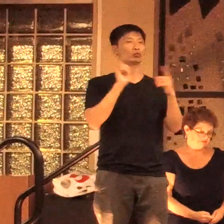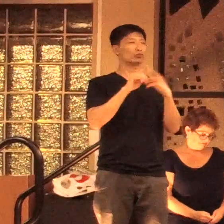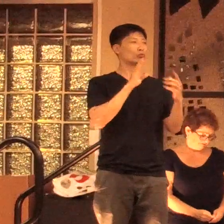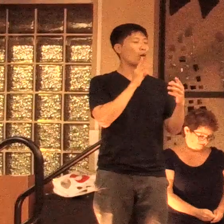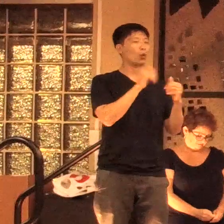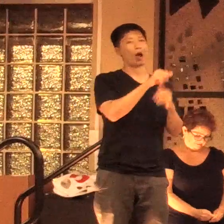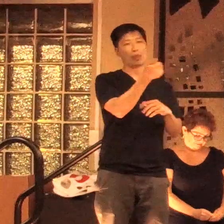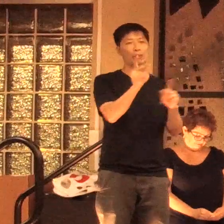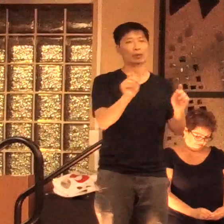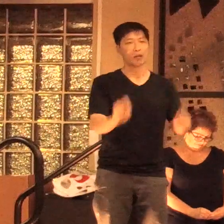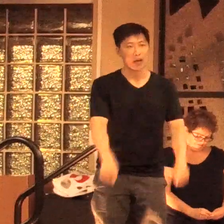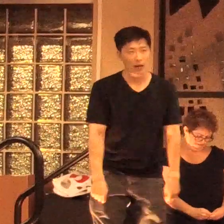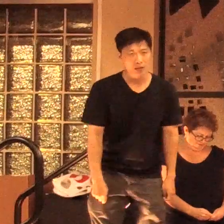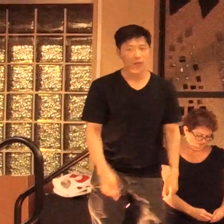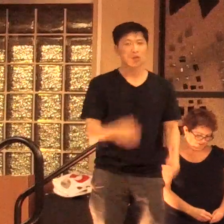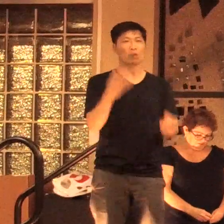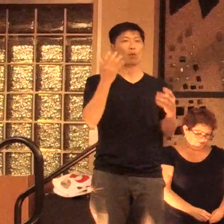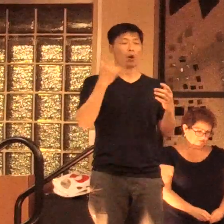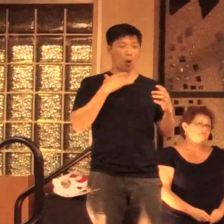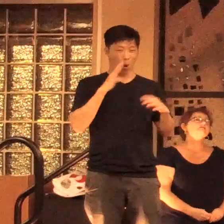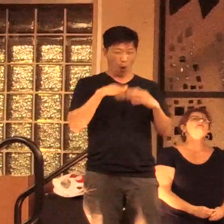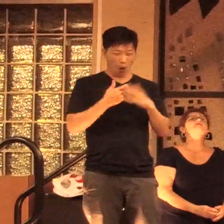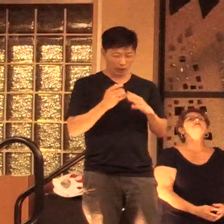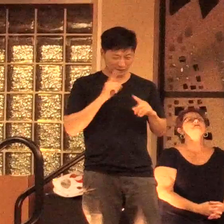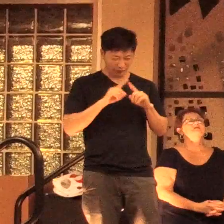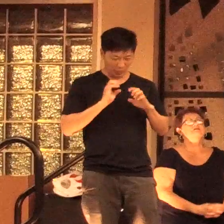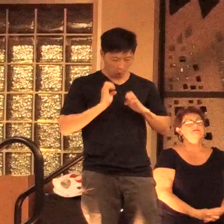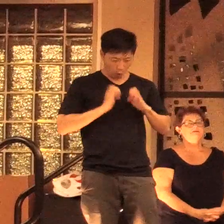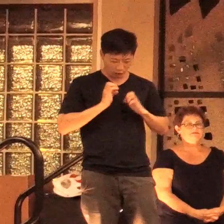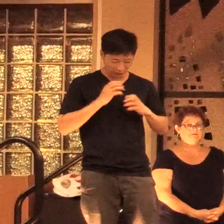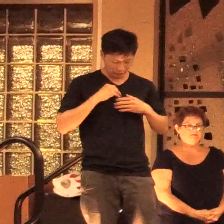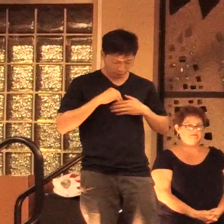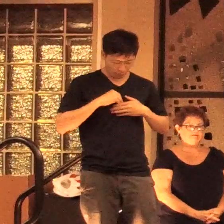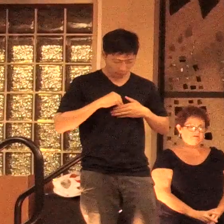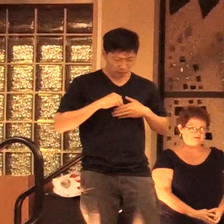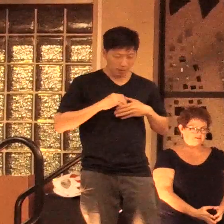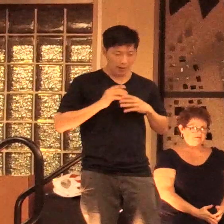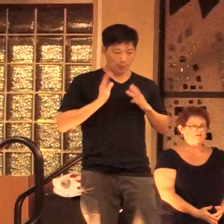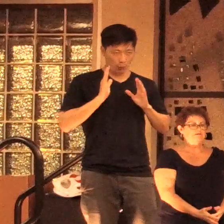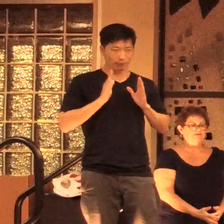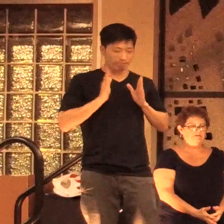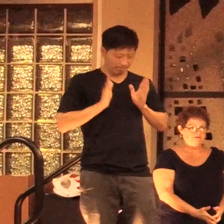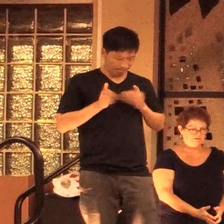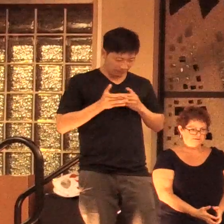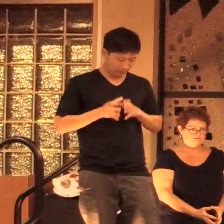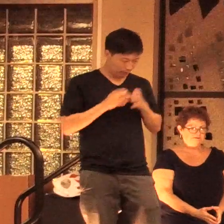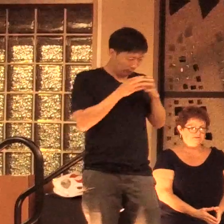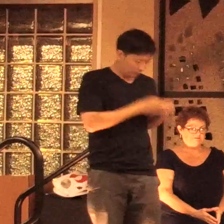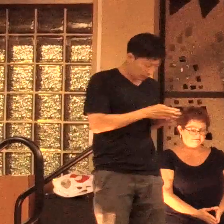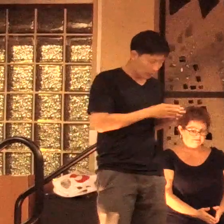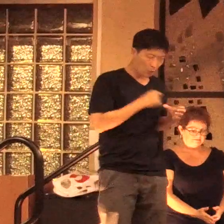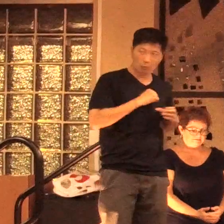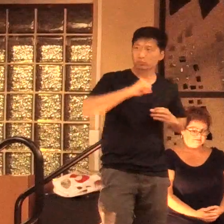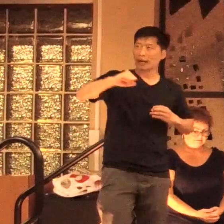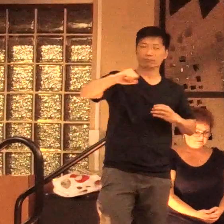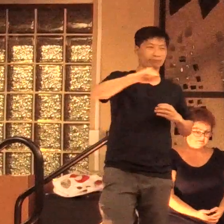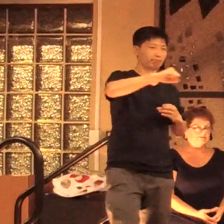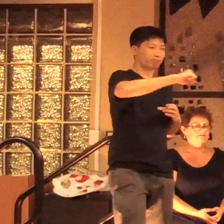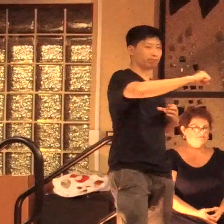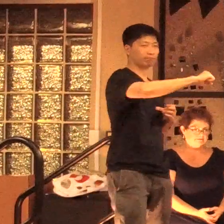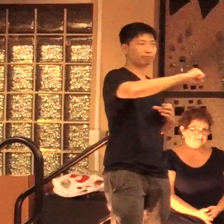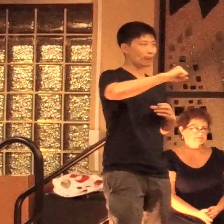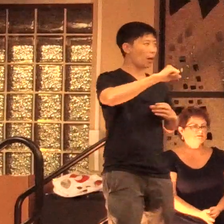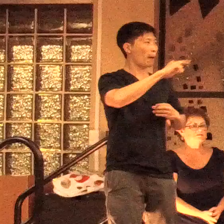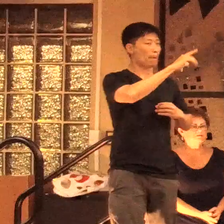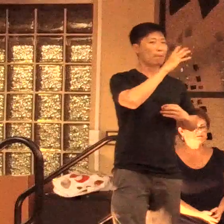of get all these emotions and we kind of put ourselves in a little shell and we protect ourselves and we protect our parents